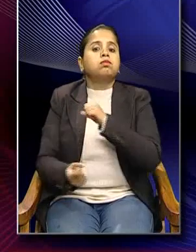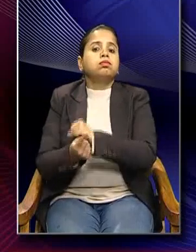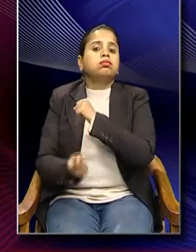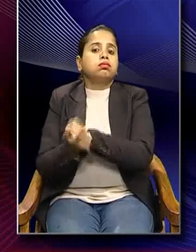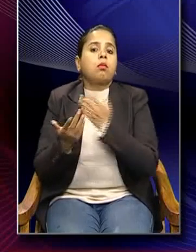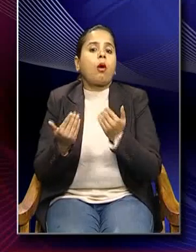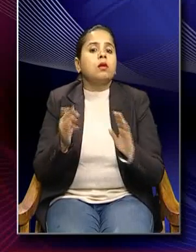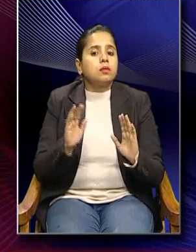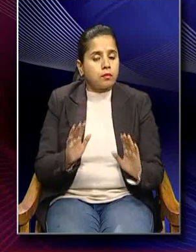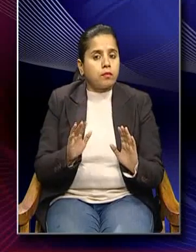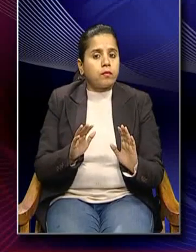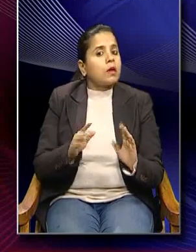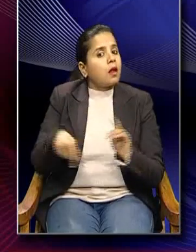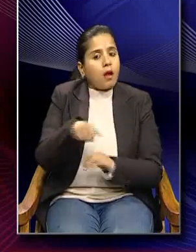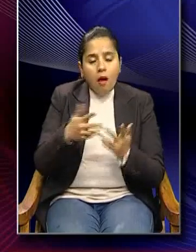occur and